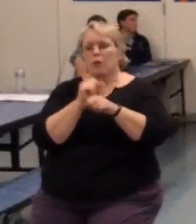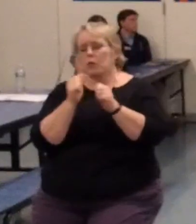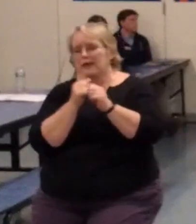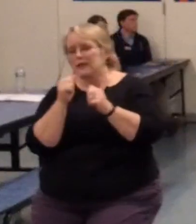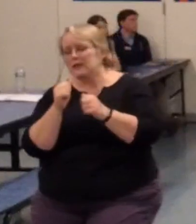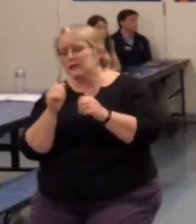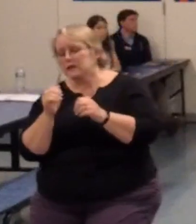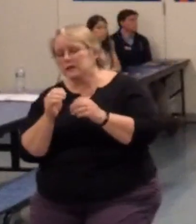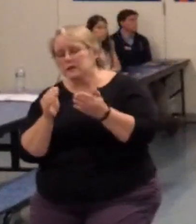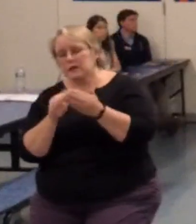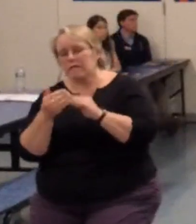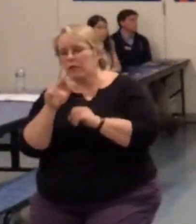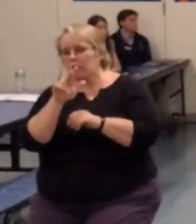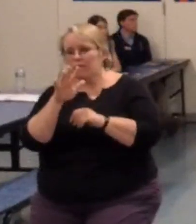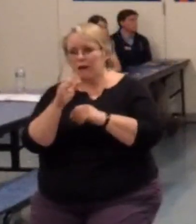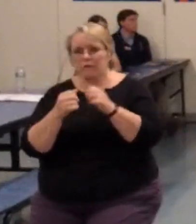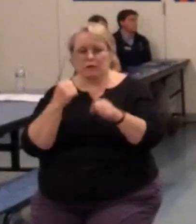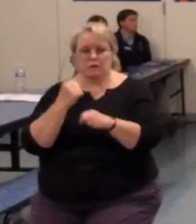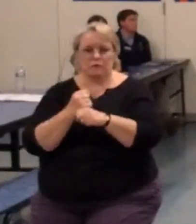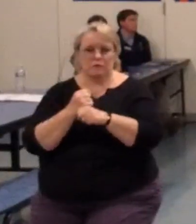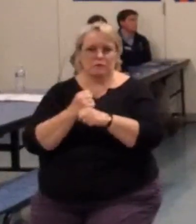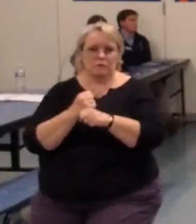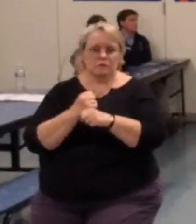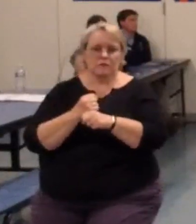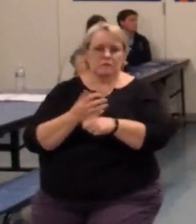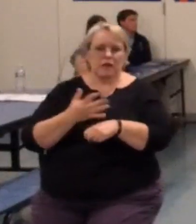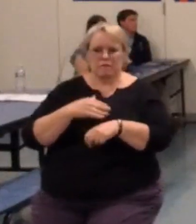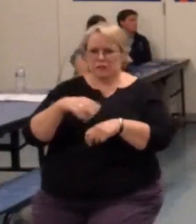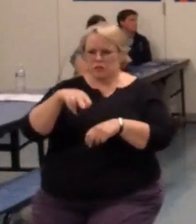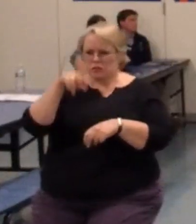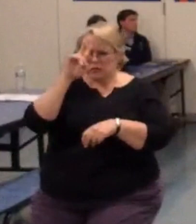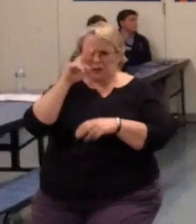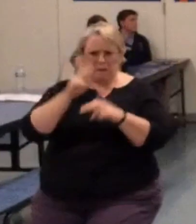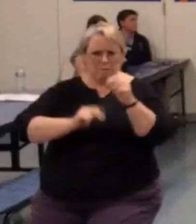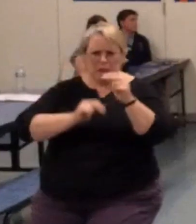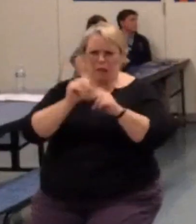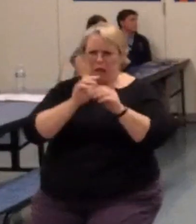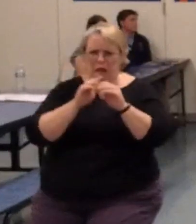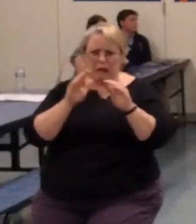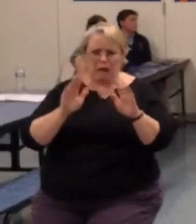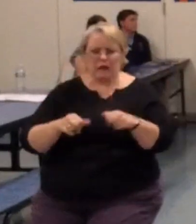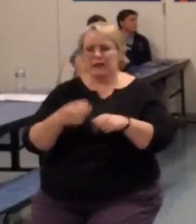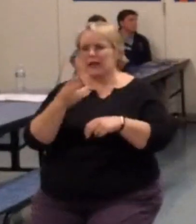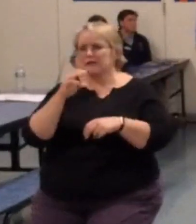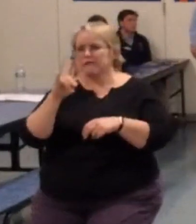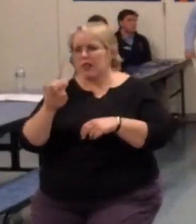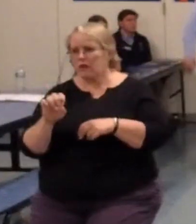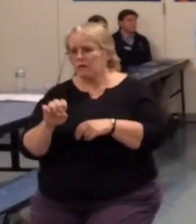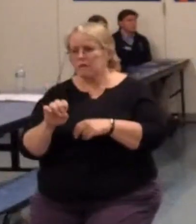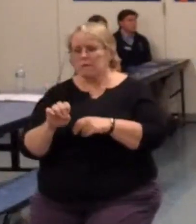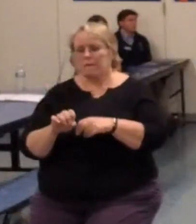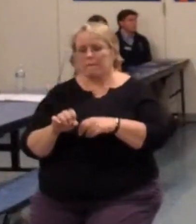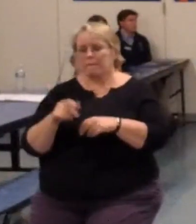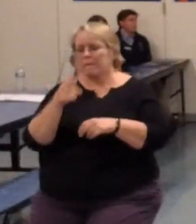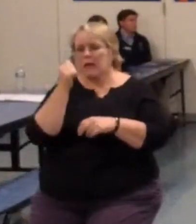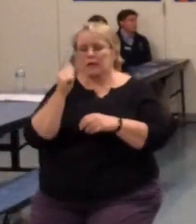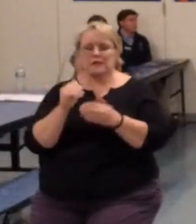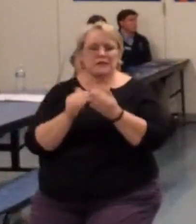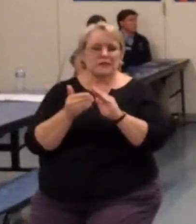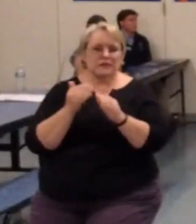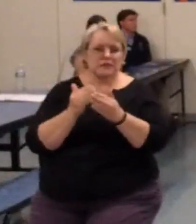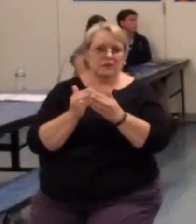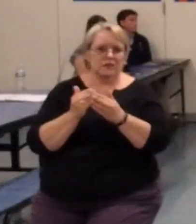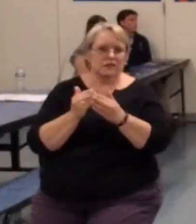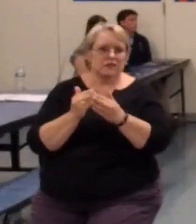for 35 years. I was told I was even stupid for building a house in Hessville because the neighborhood was